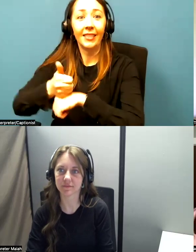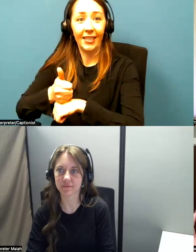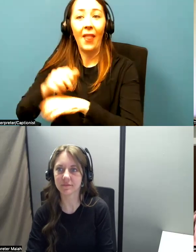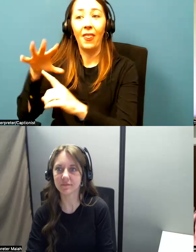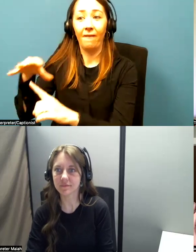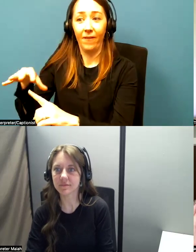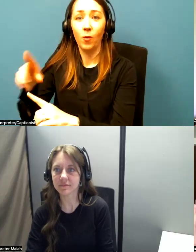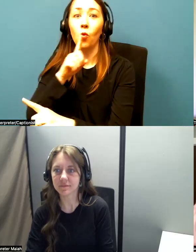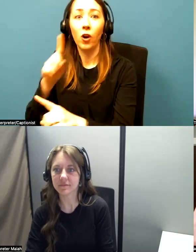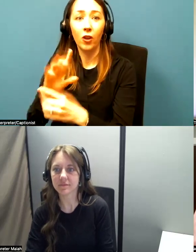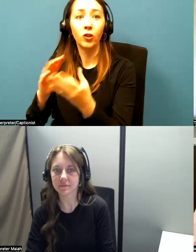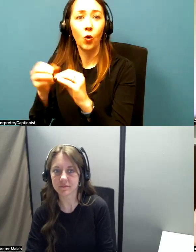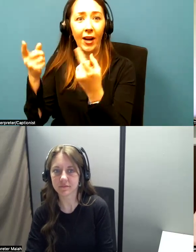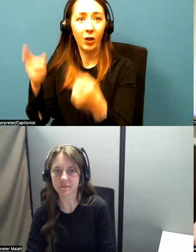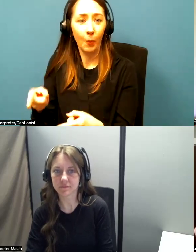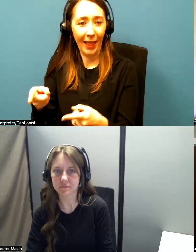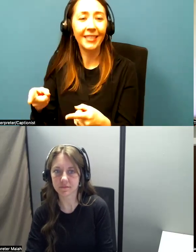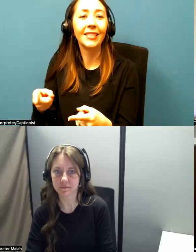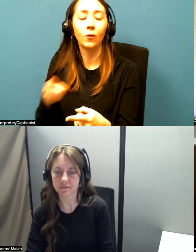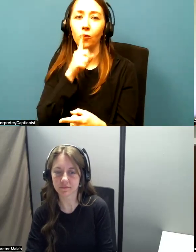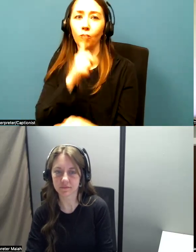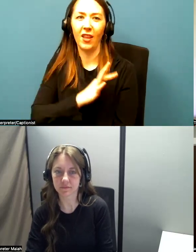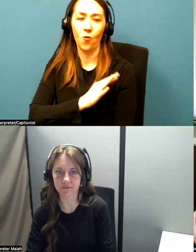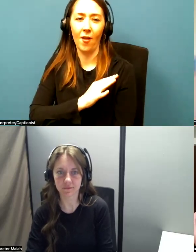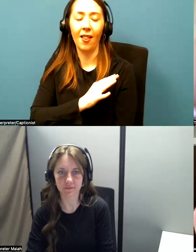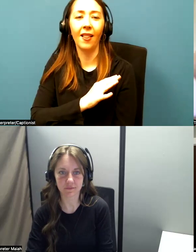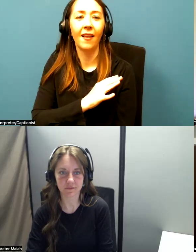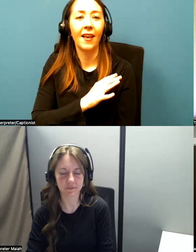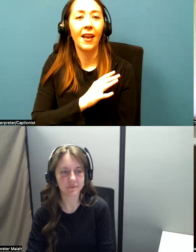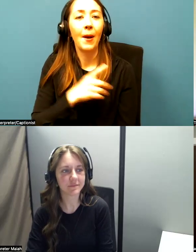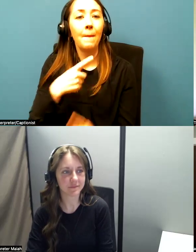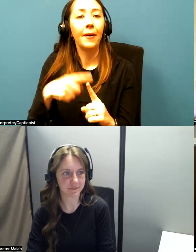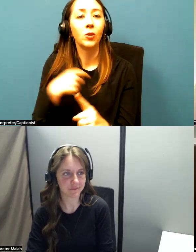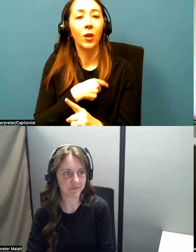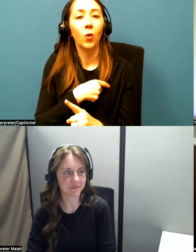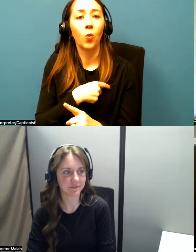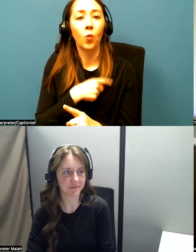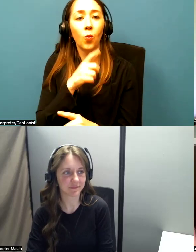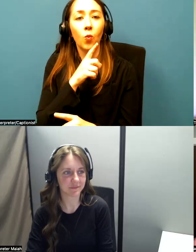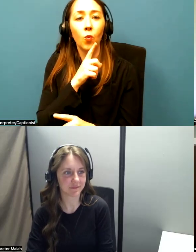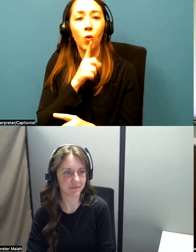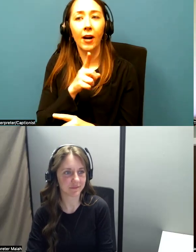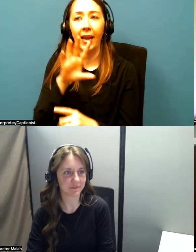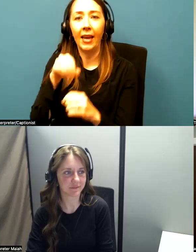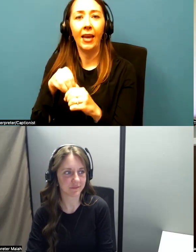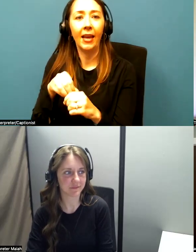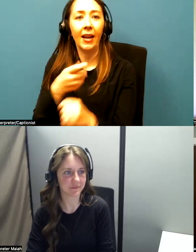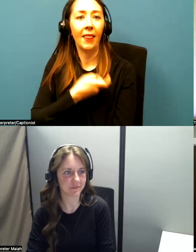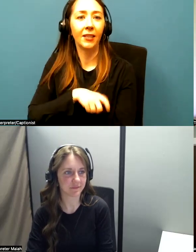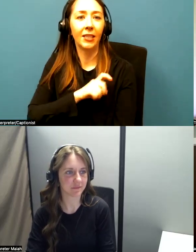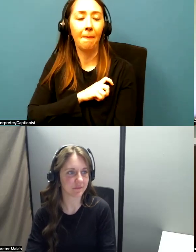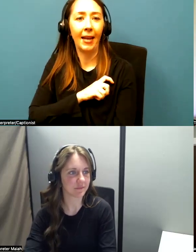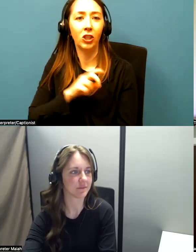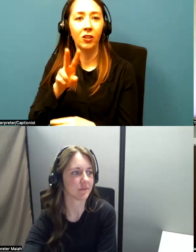so different and so cool. And we were in this Spanish villa for the second